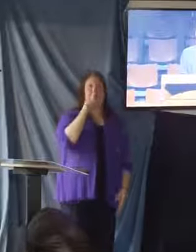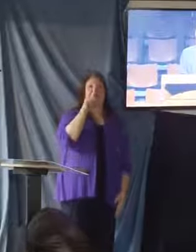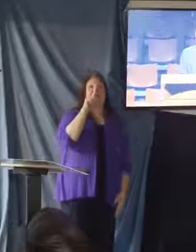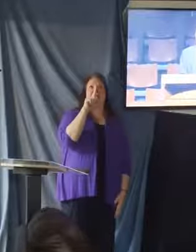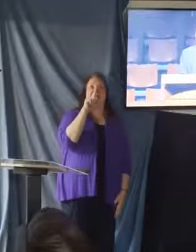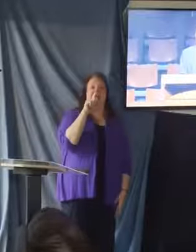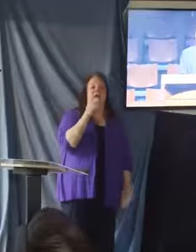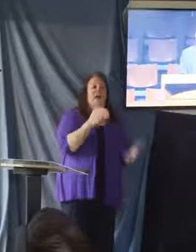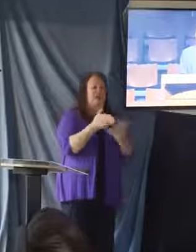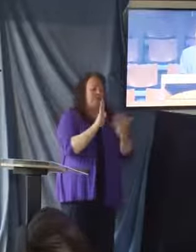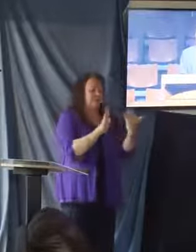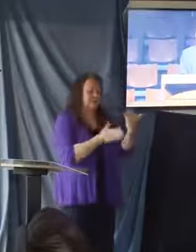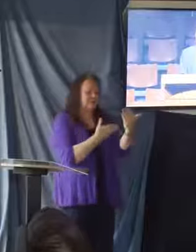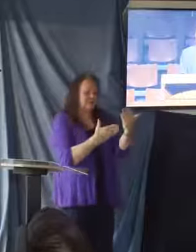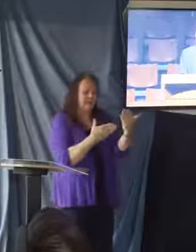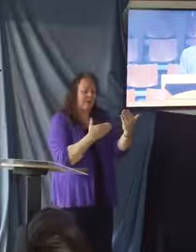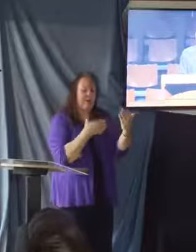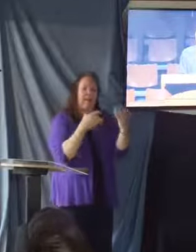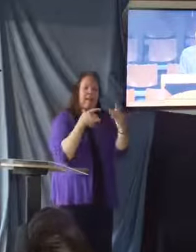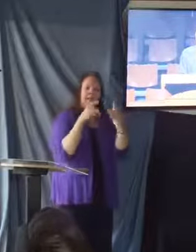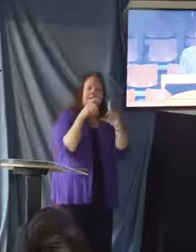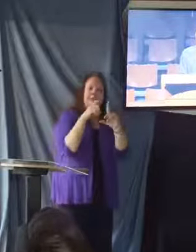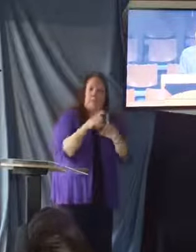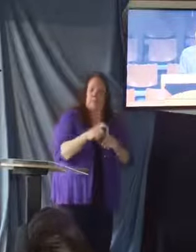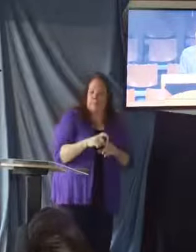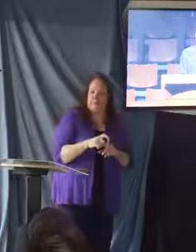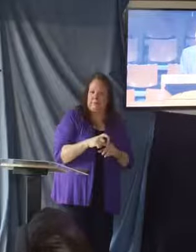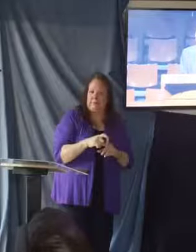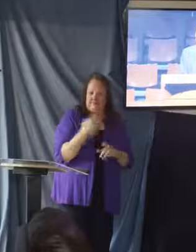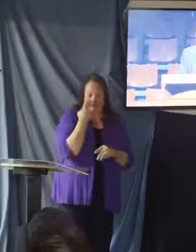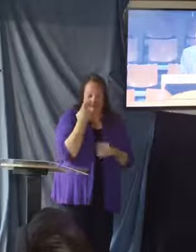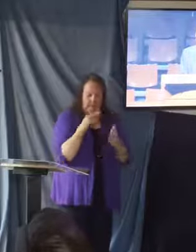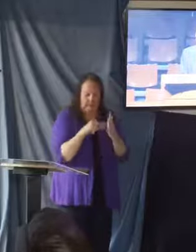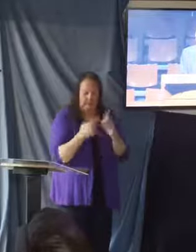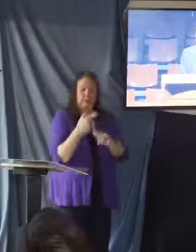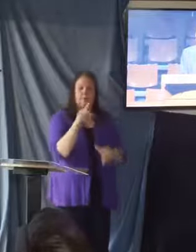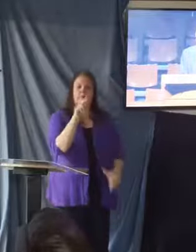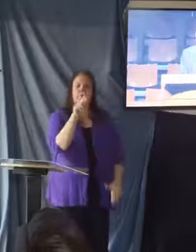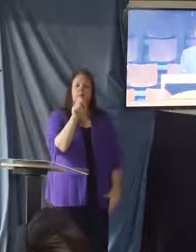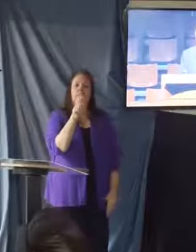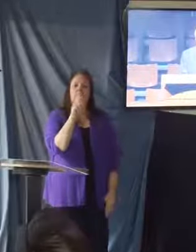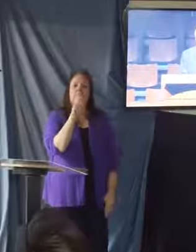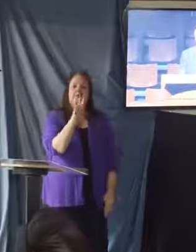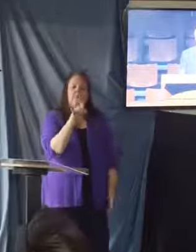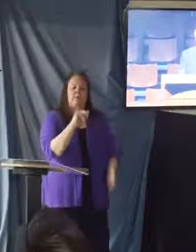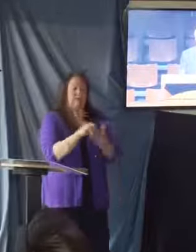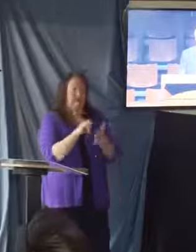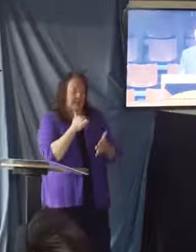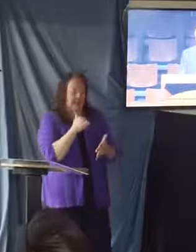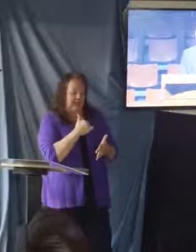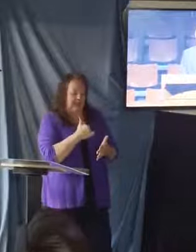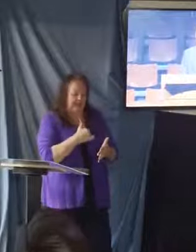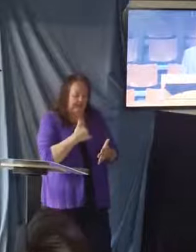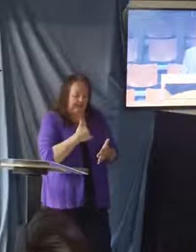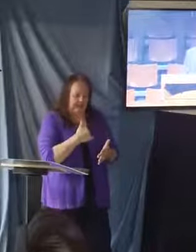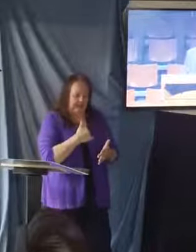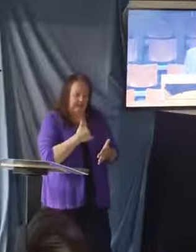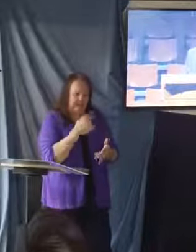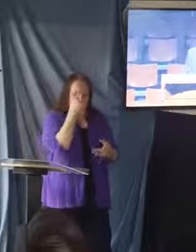in song and in word. As I read to you from Luke 24, that repentance for forgiveness